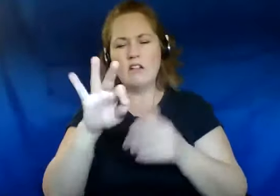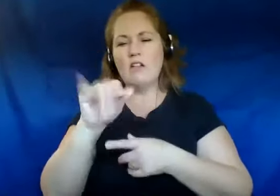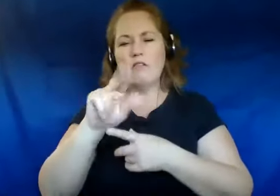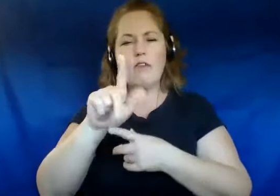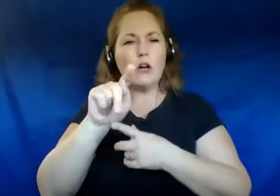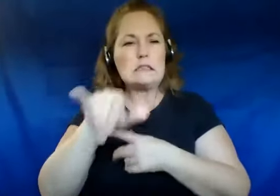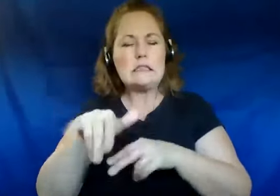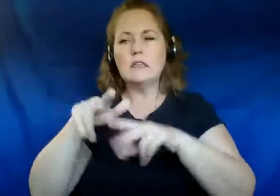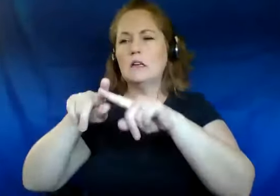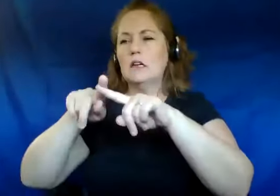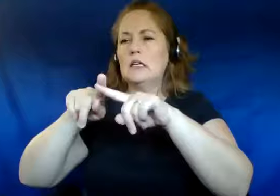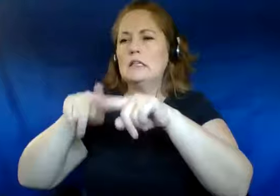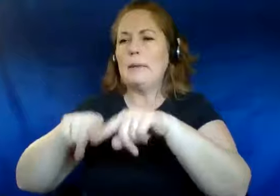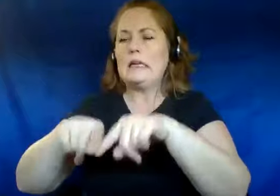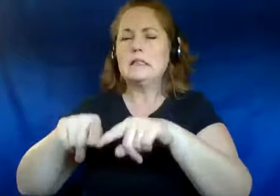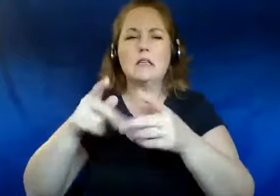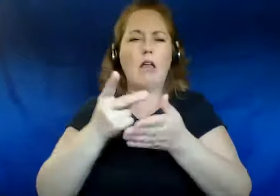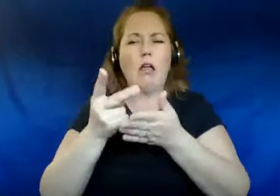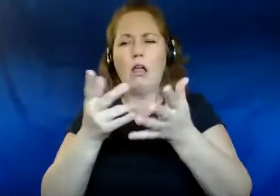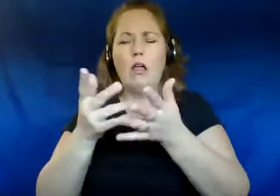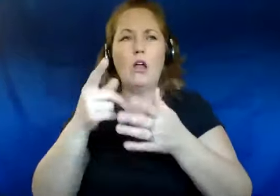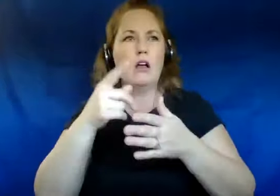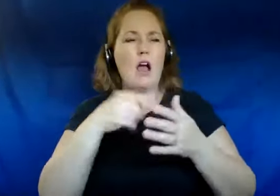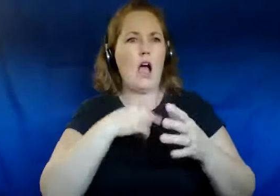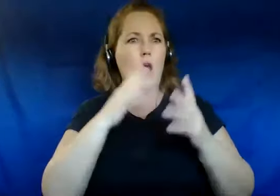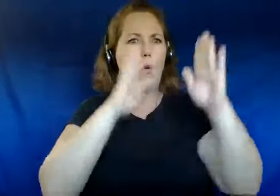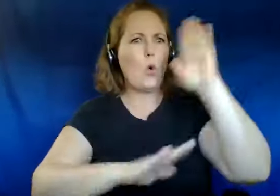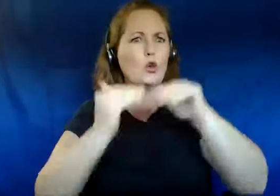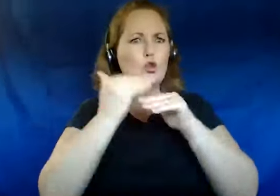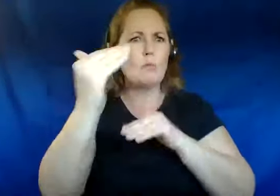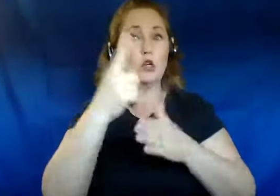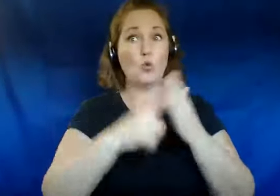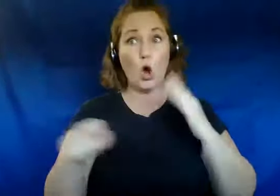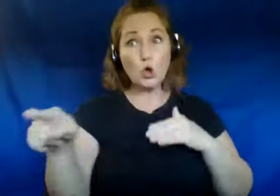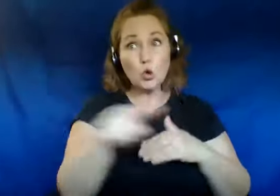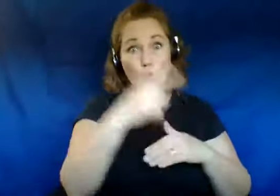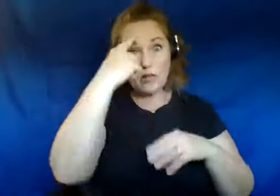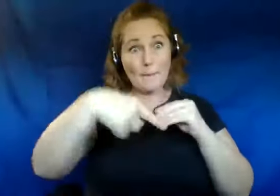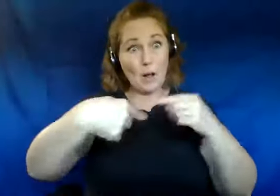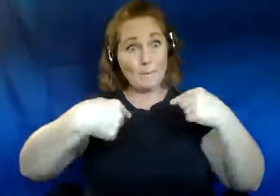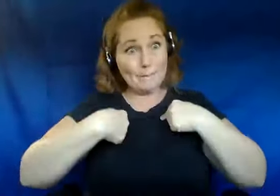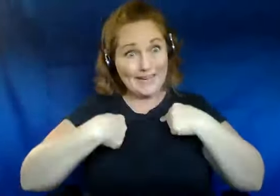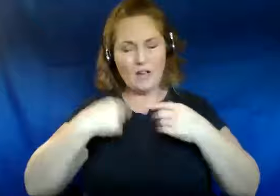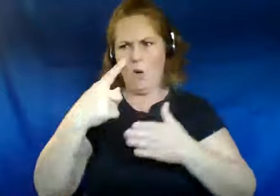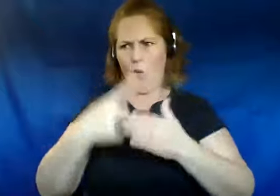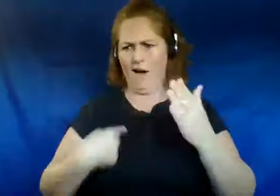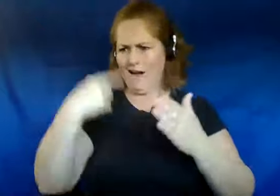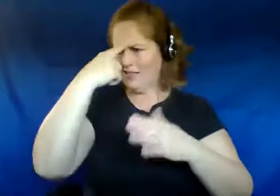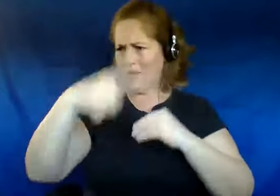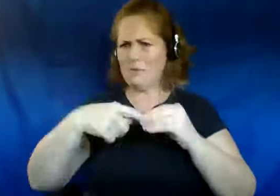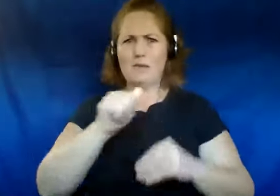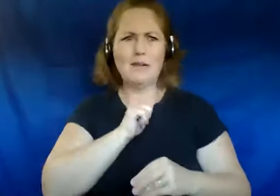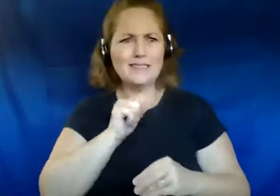dependencies on what you thought of me, of what I thought of myself. It was always these